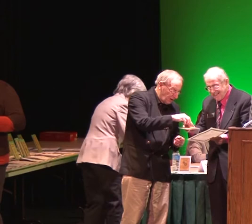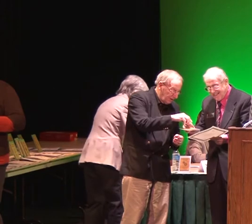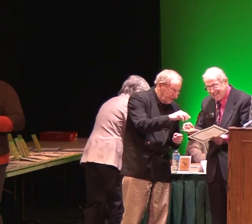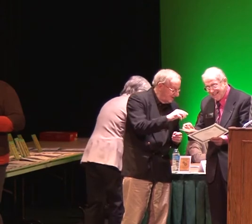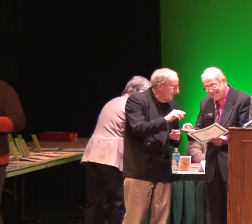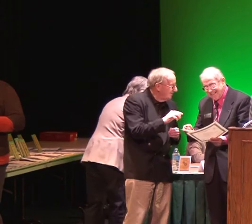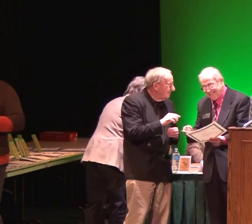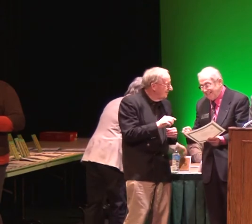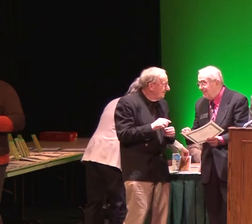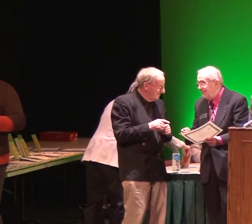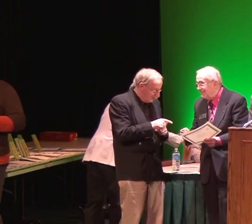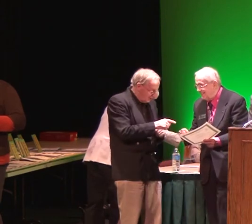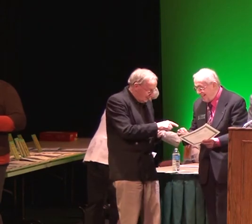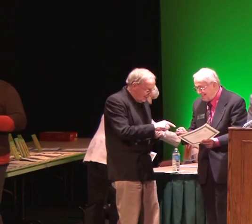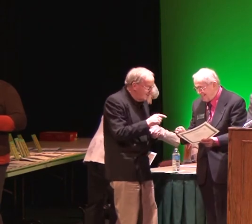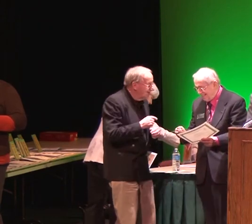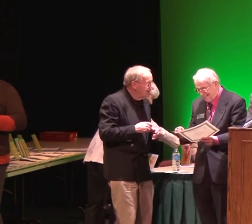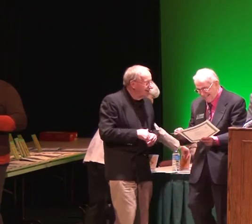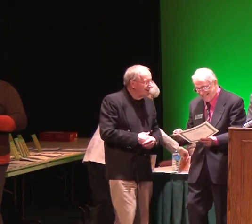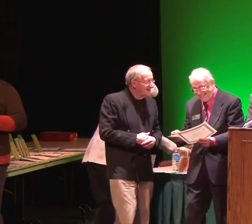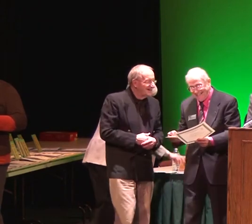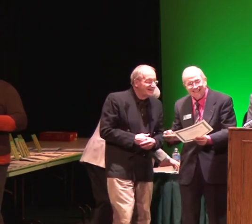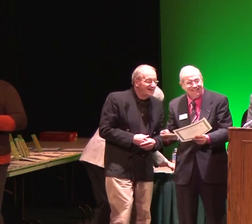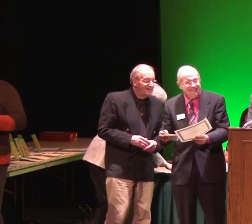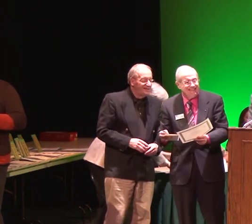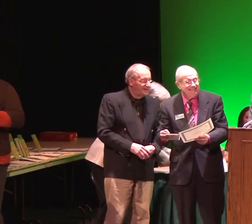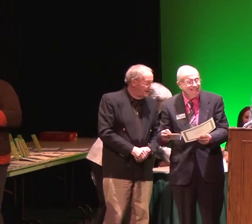and Helena Shea. Yes.